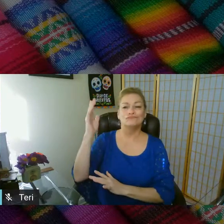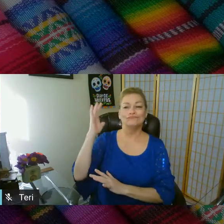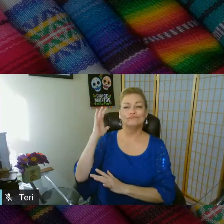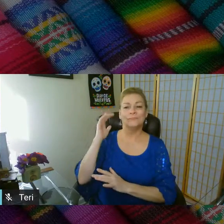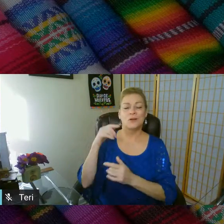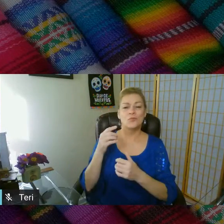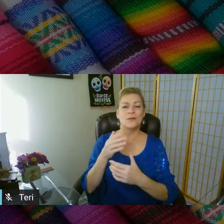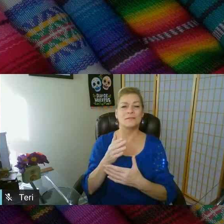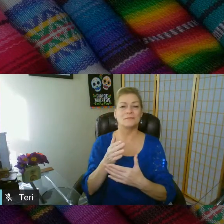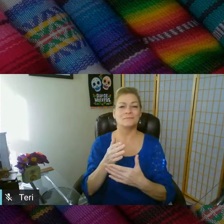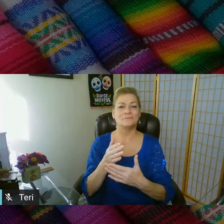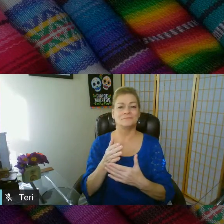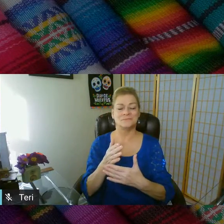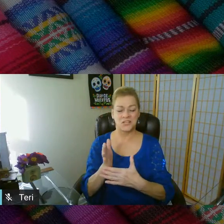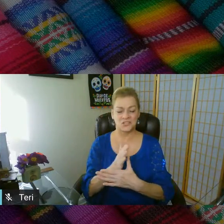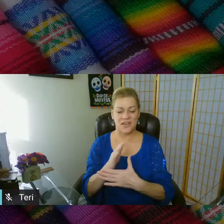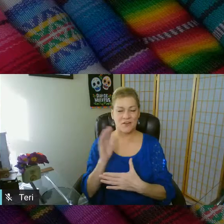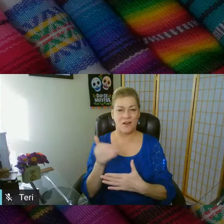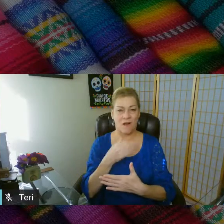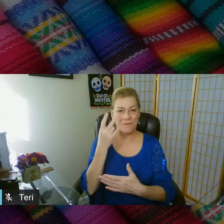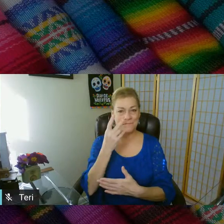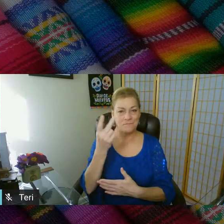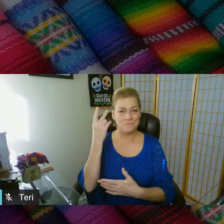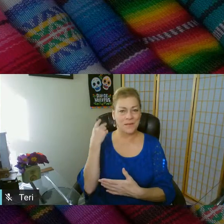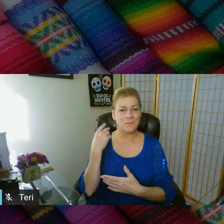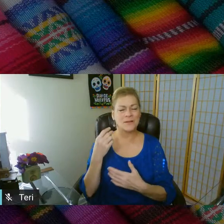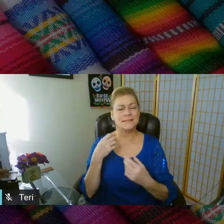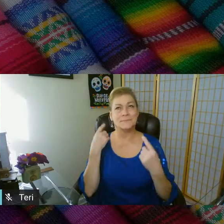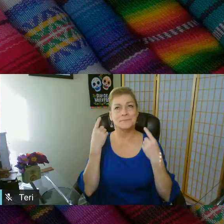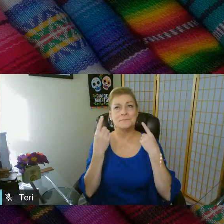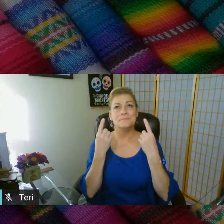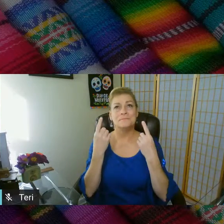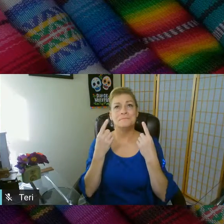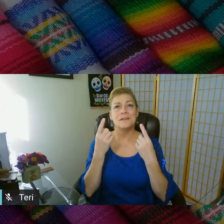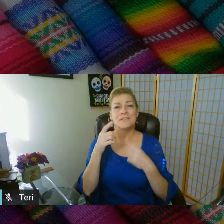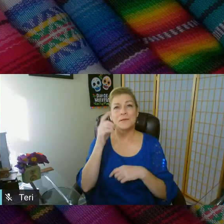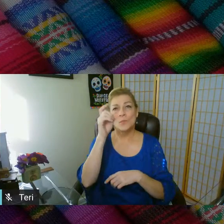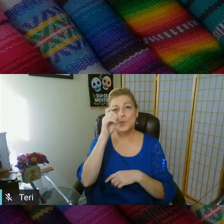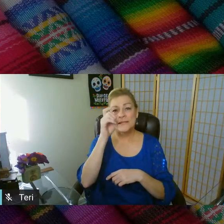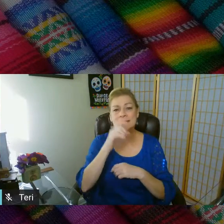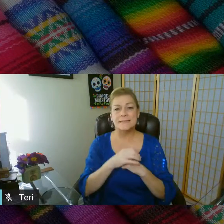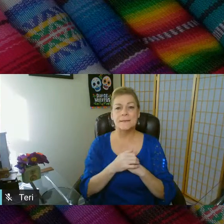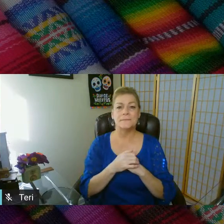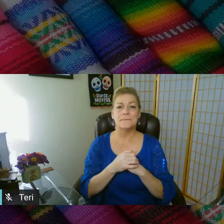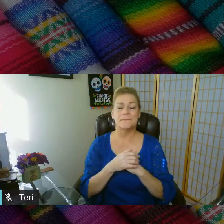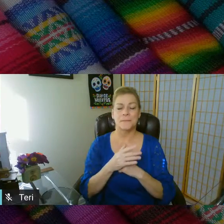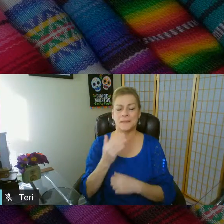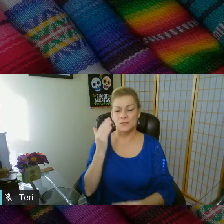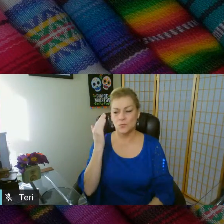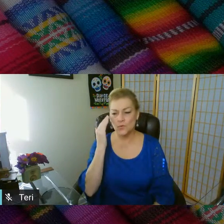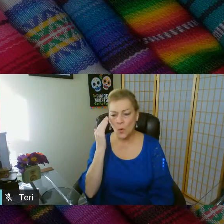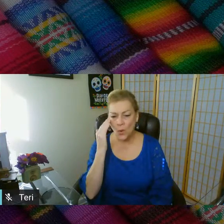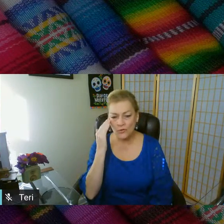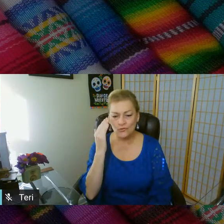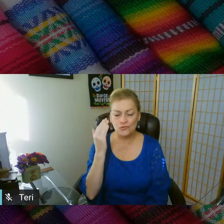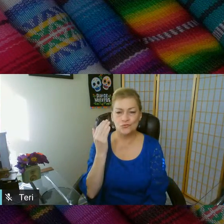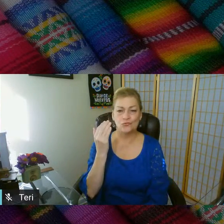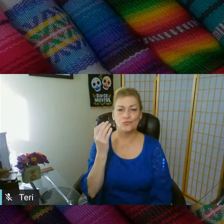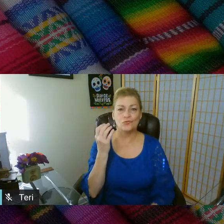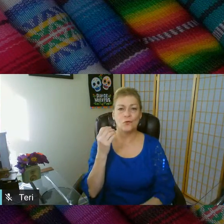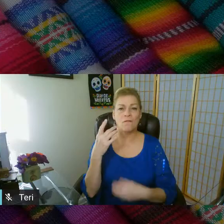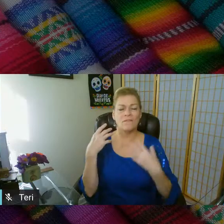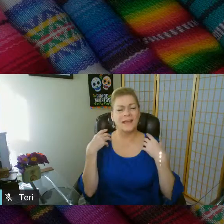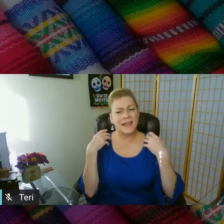I'm just kind of giving space for that right now, and thinking of the wisdom, of the knowledge, of healing